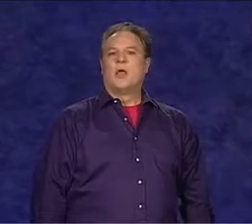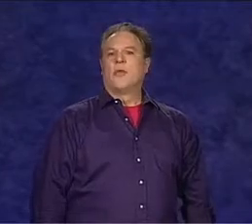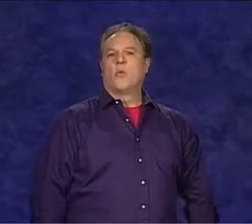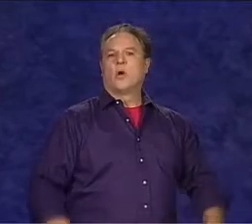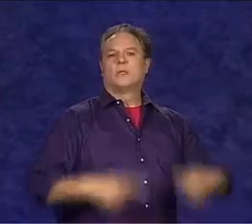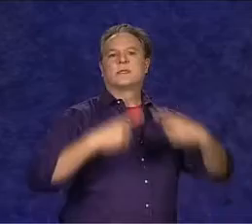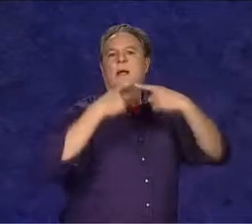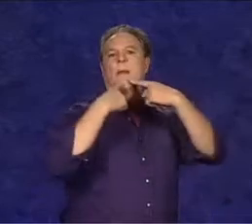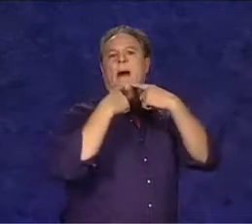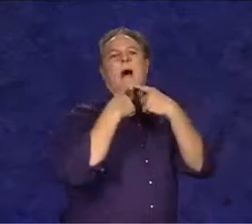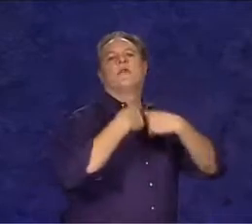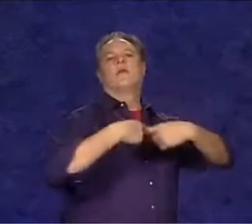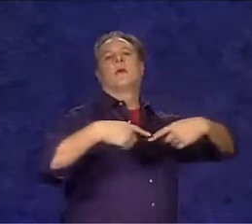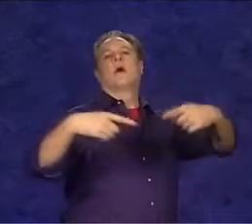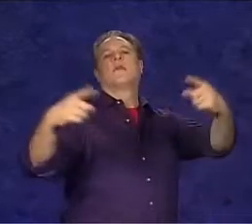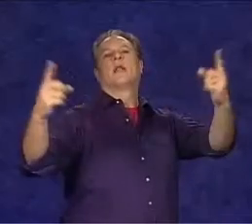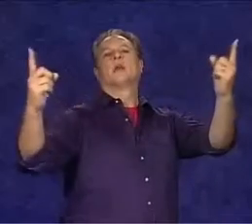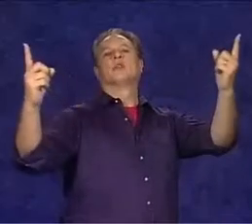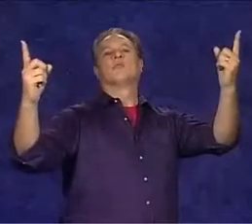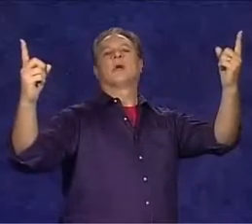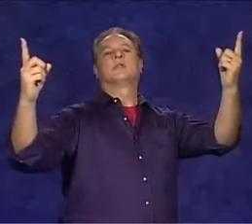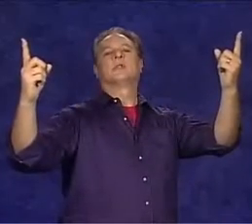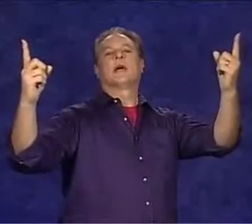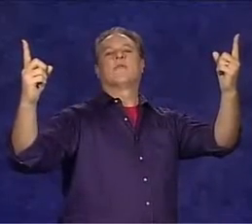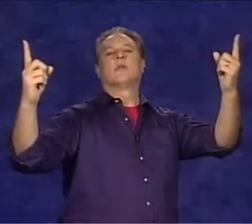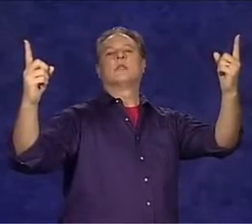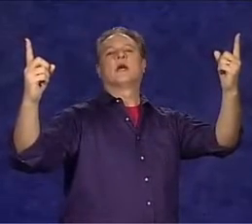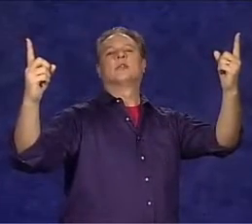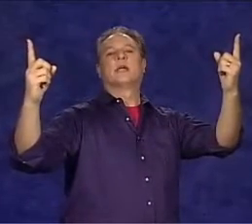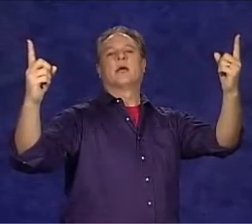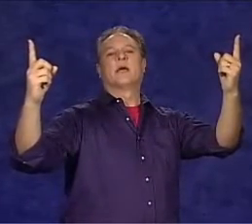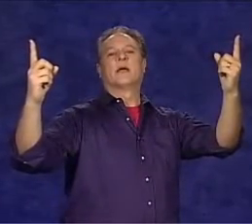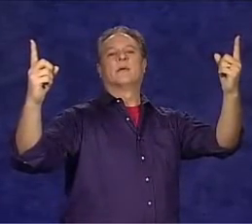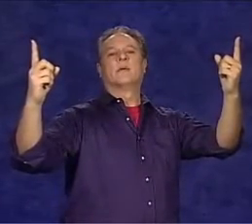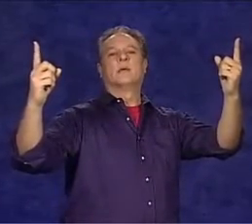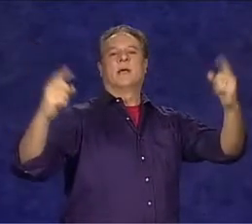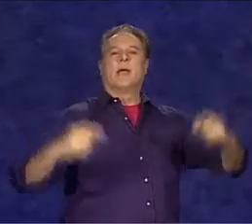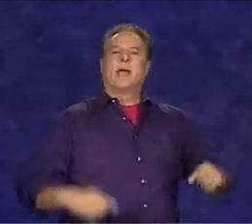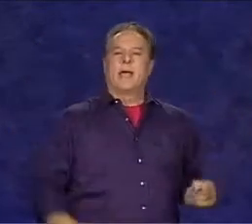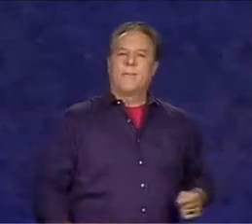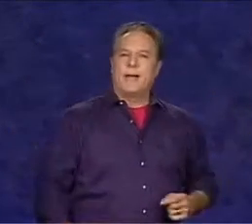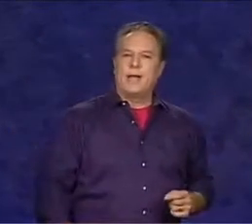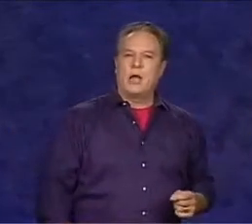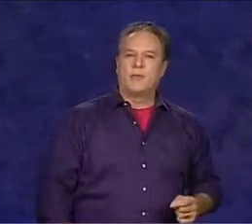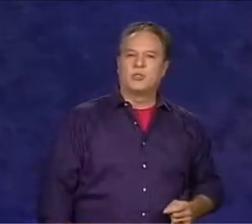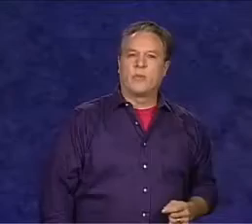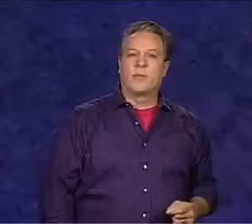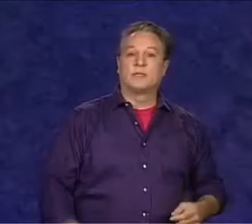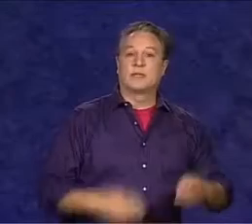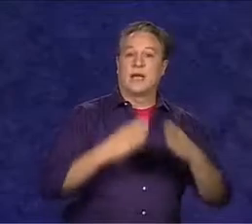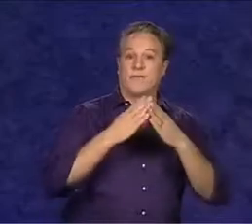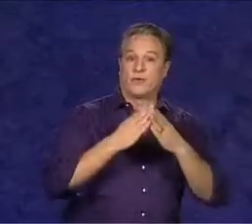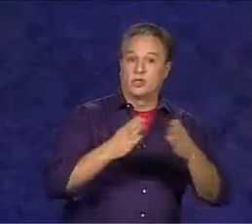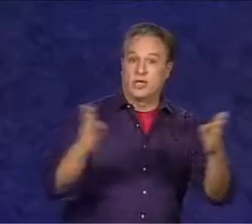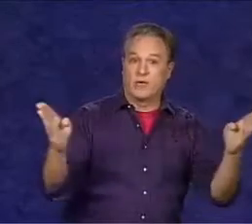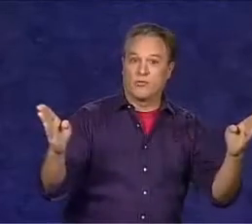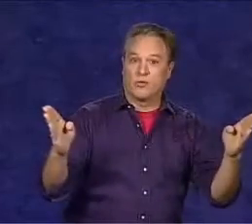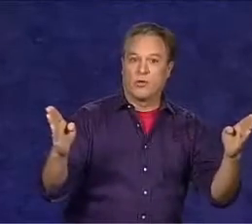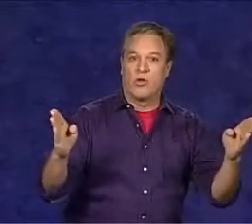The words come out of your mouth and are directed to cover a large area. It might help you to remember this sign for general